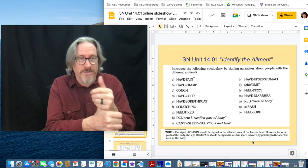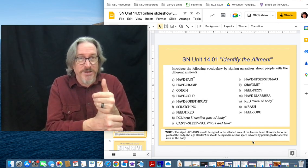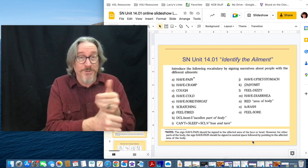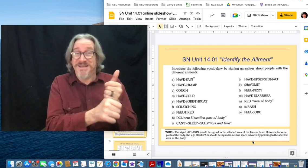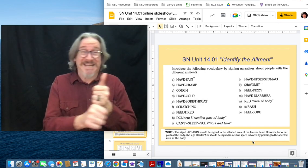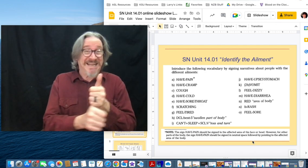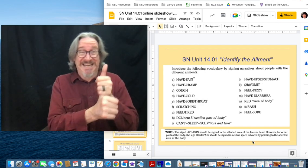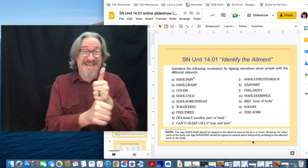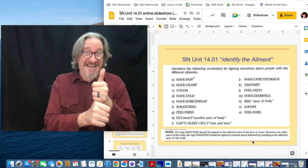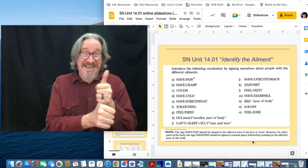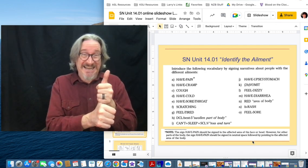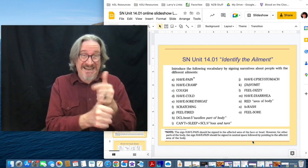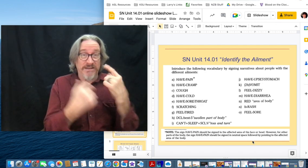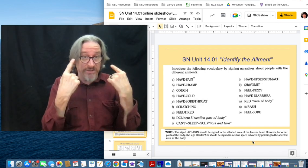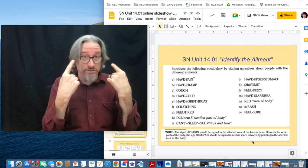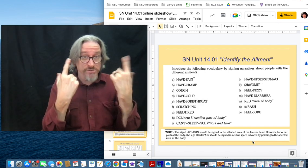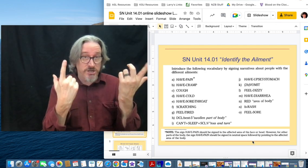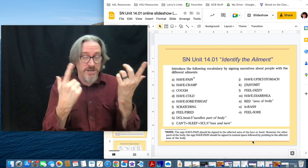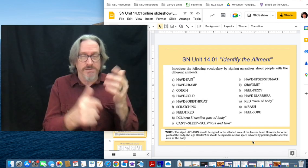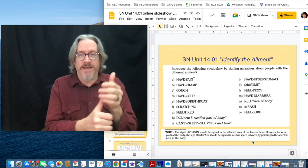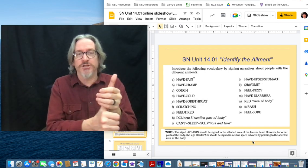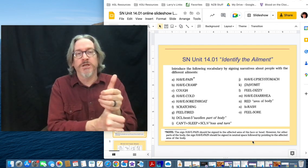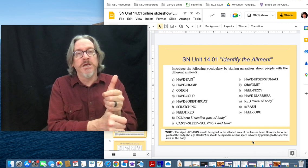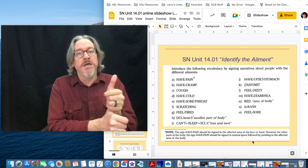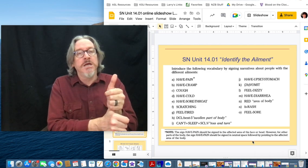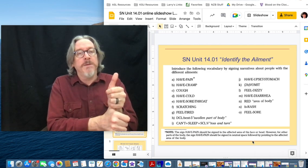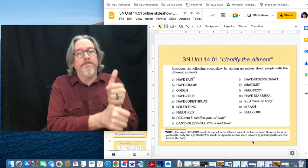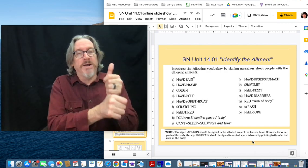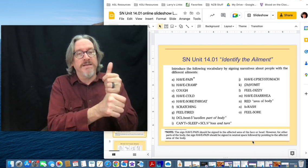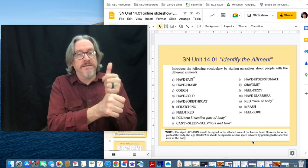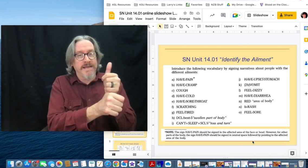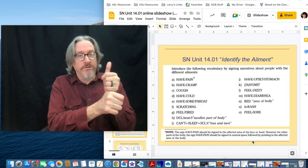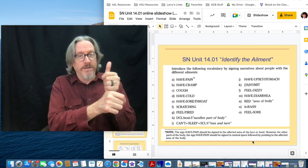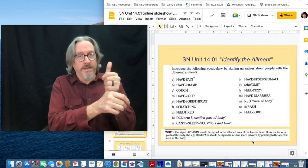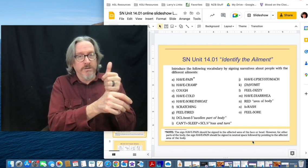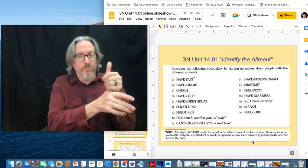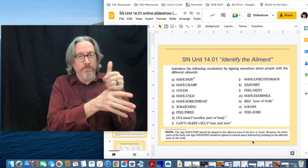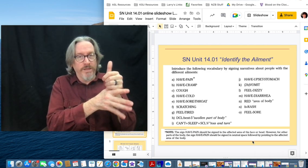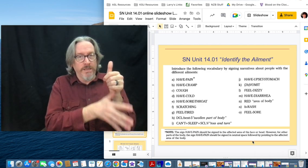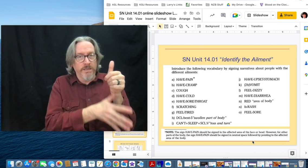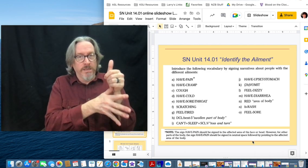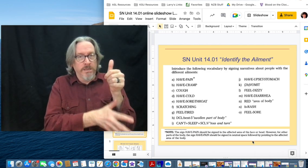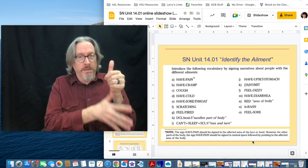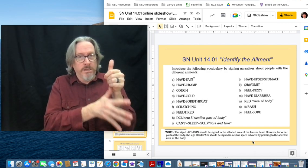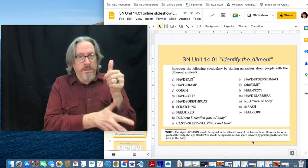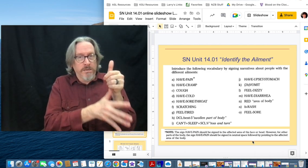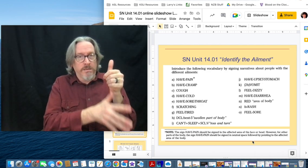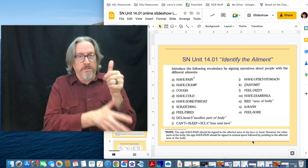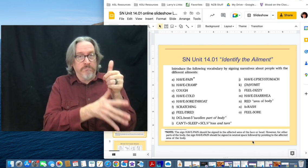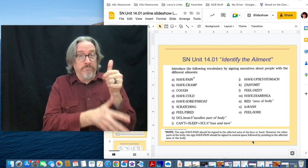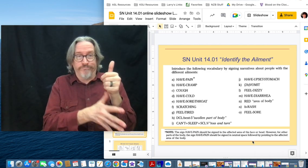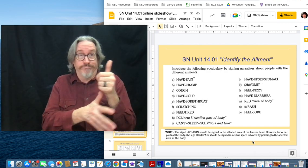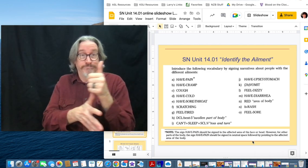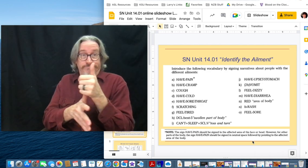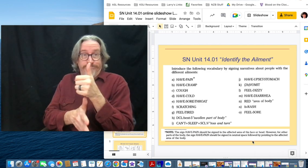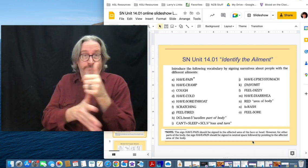Right? And you would be like, okay, facial expression has to match. But diarrhea will be